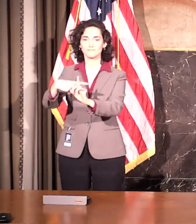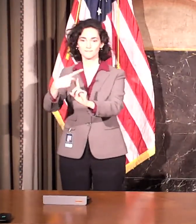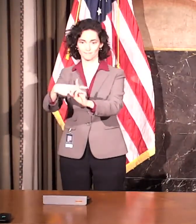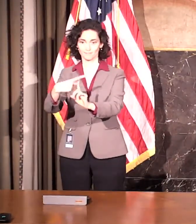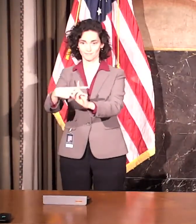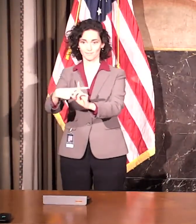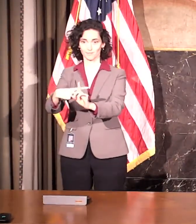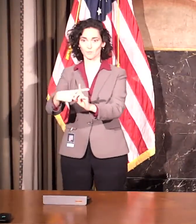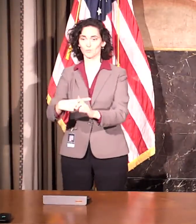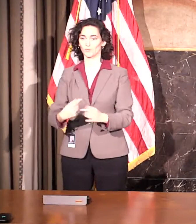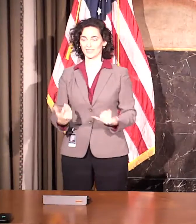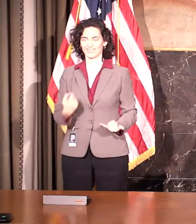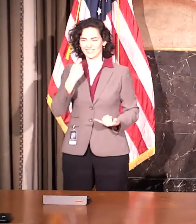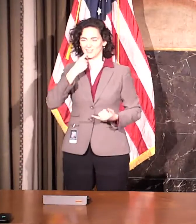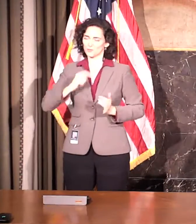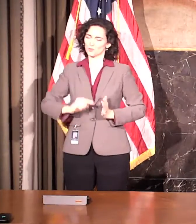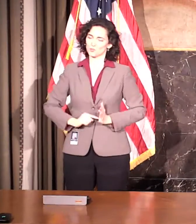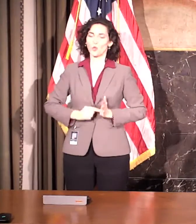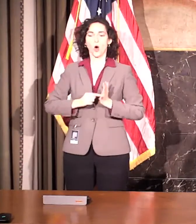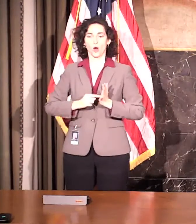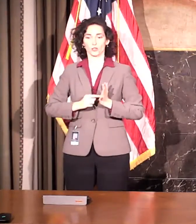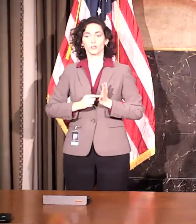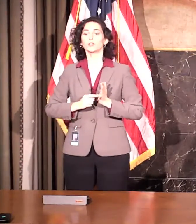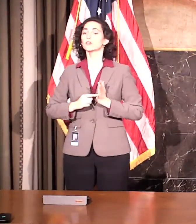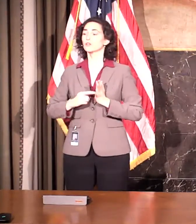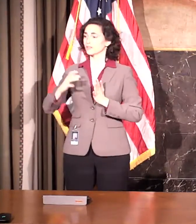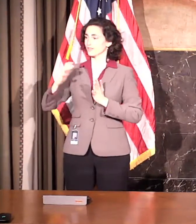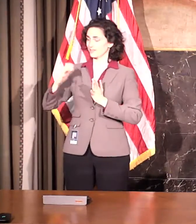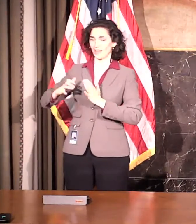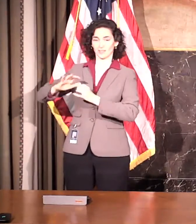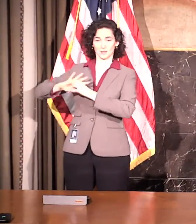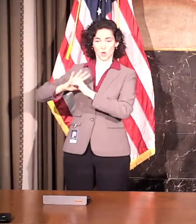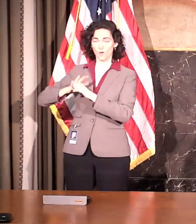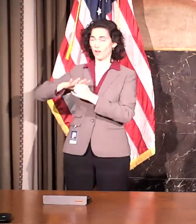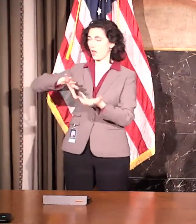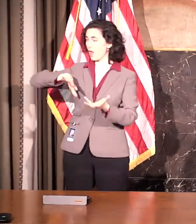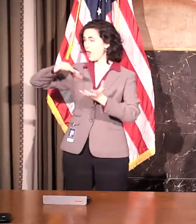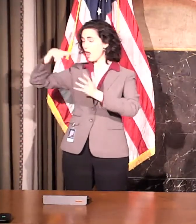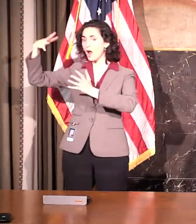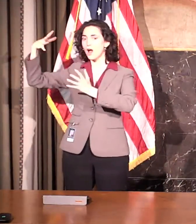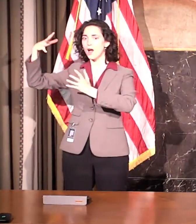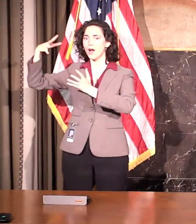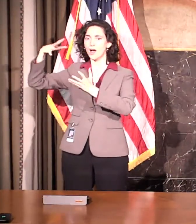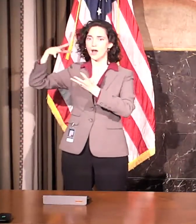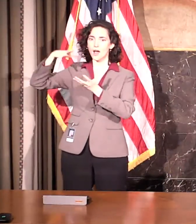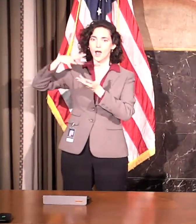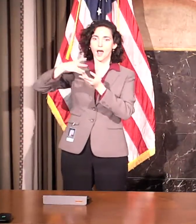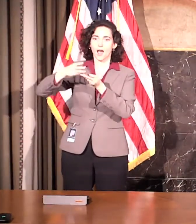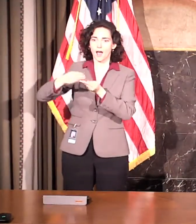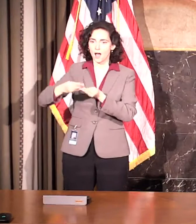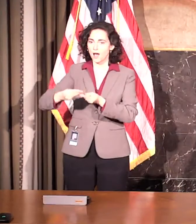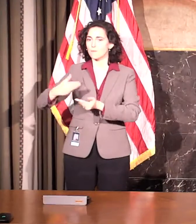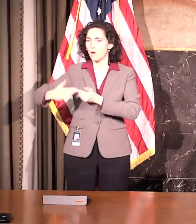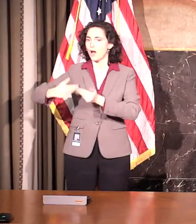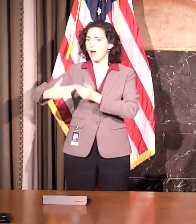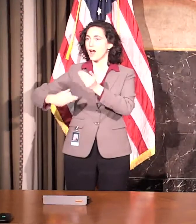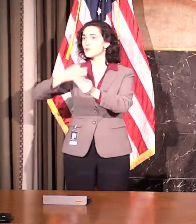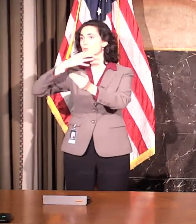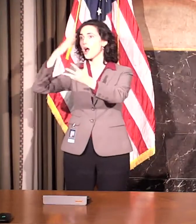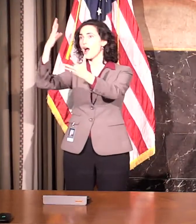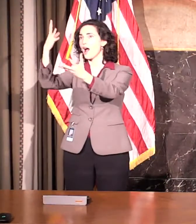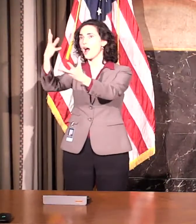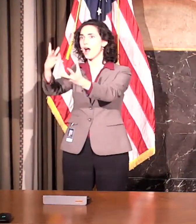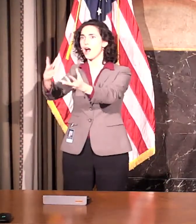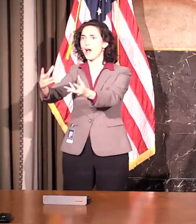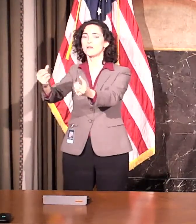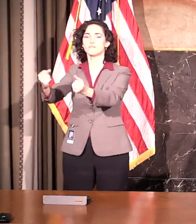is the beginning of the end. This is the beginning of our process to put this pandemic behind us. I did